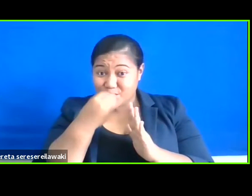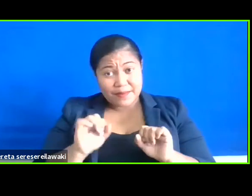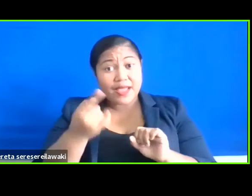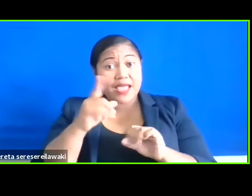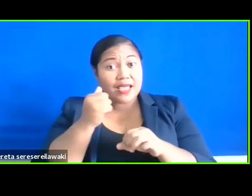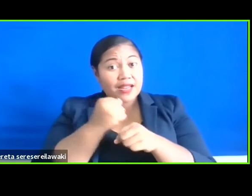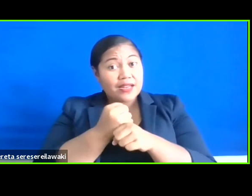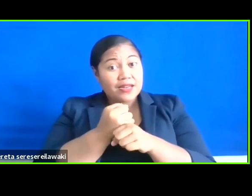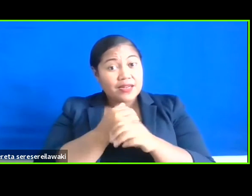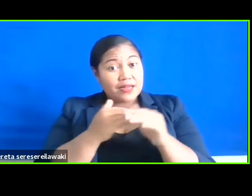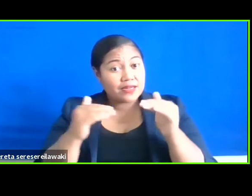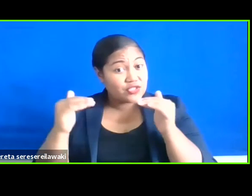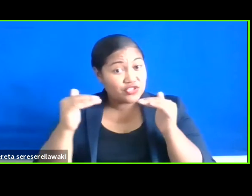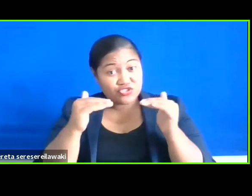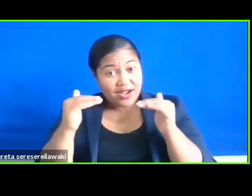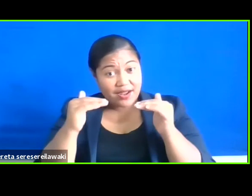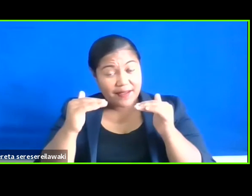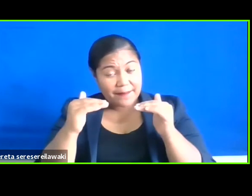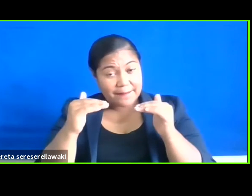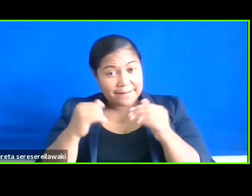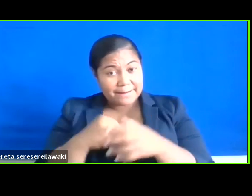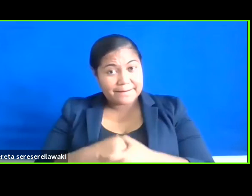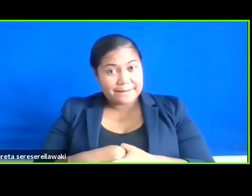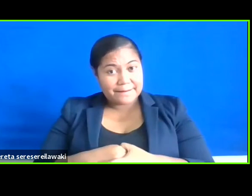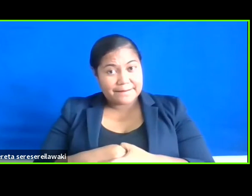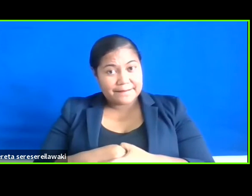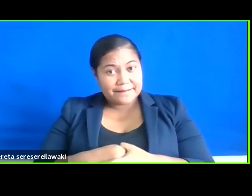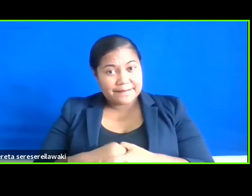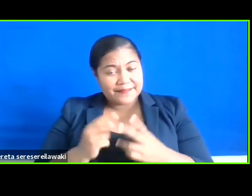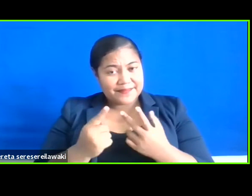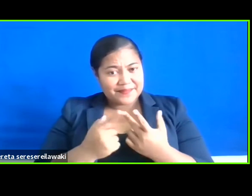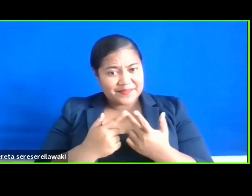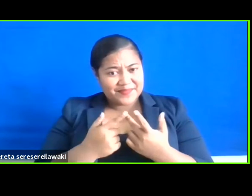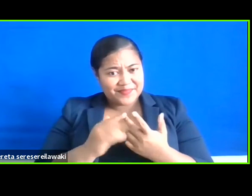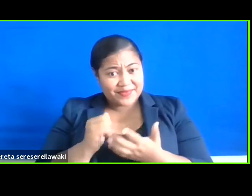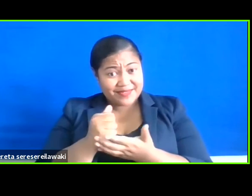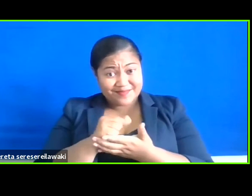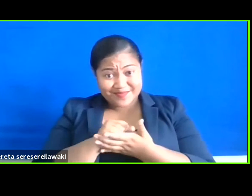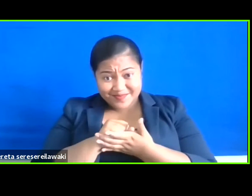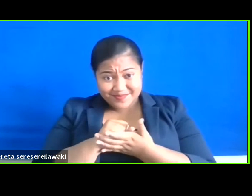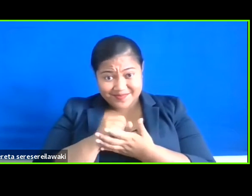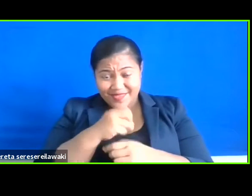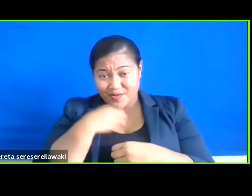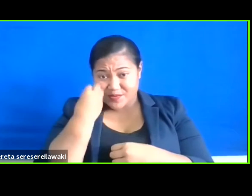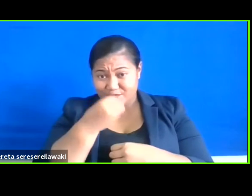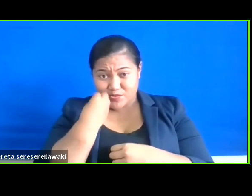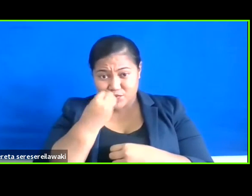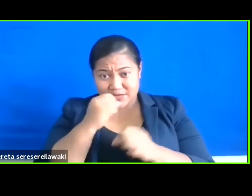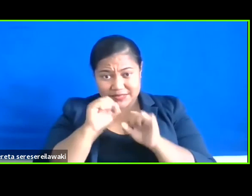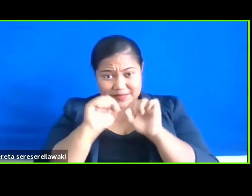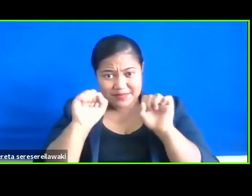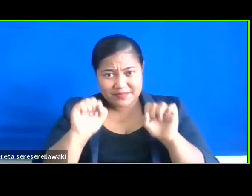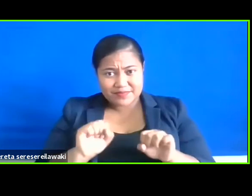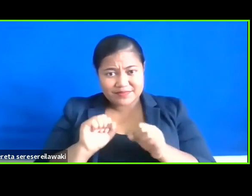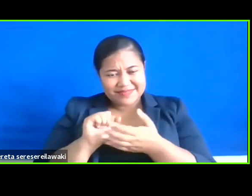And the other one is restoring our food systems. Fisheries.